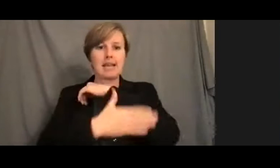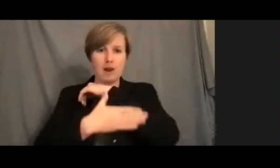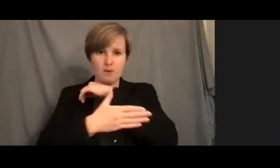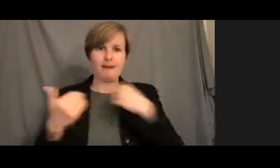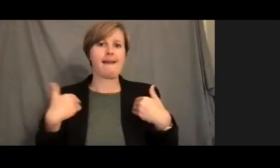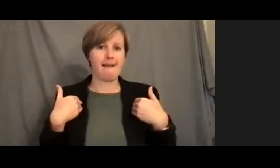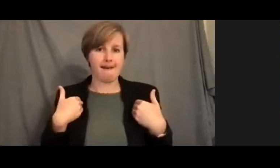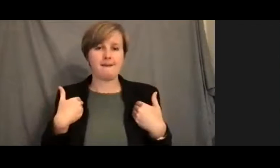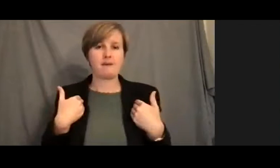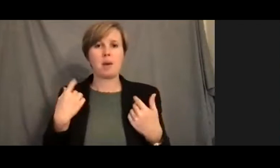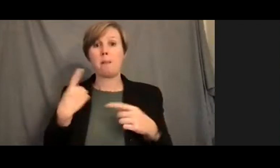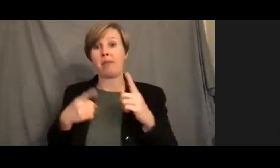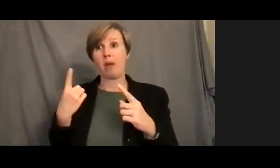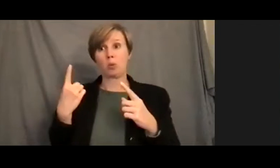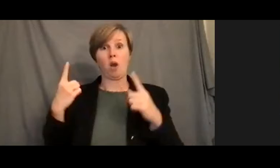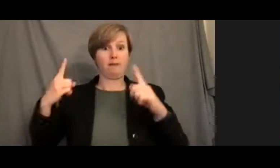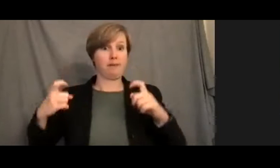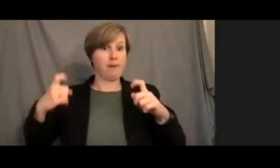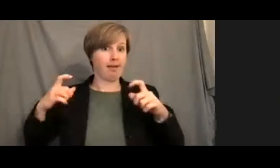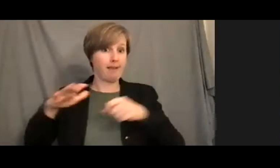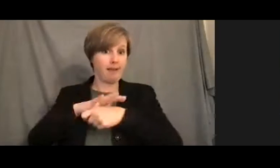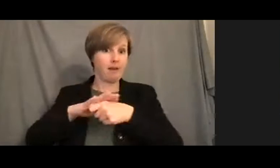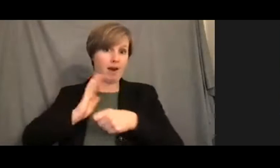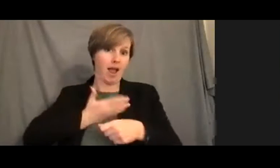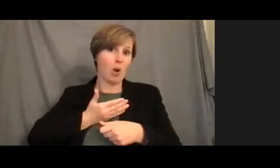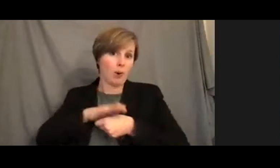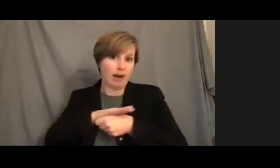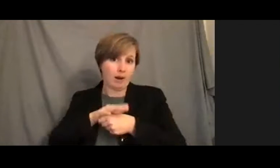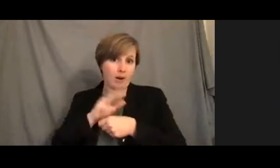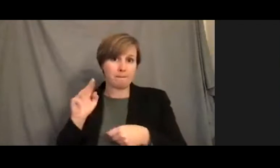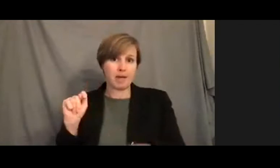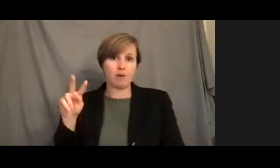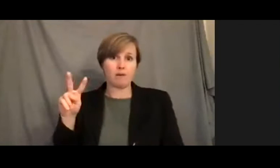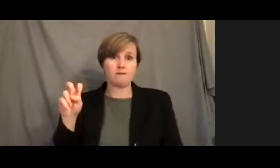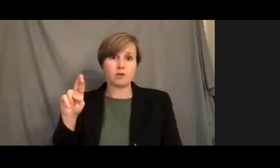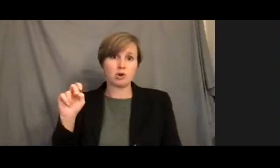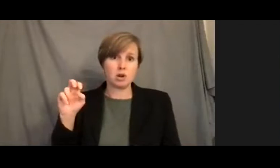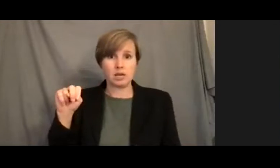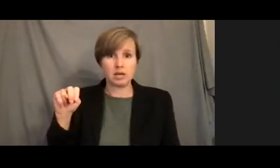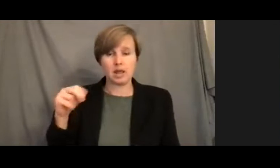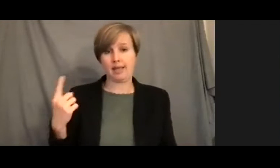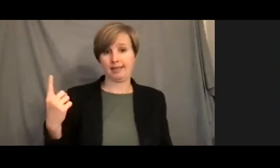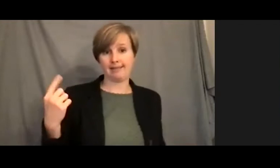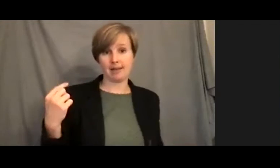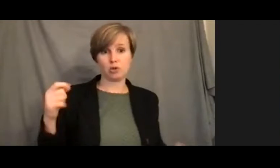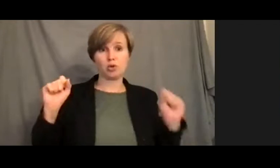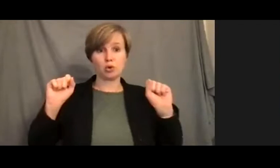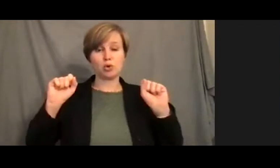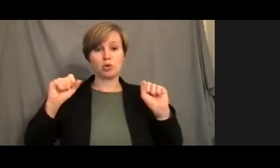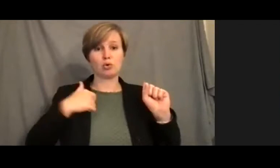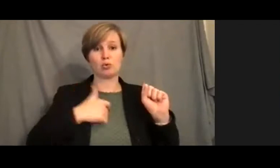of the pilot areas was our area of Mount Vernon, and last year we saw